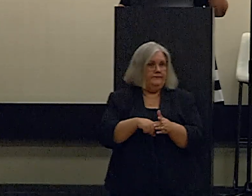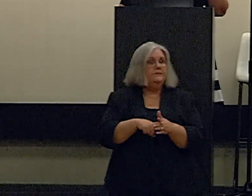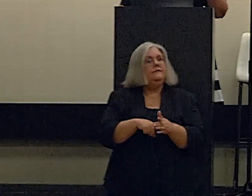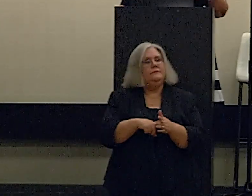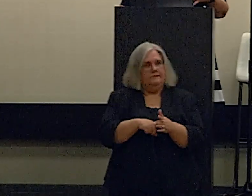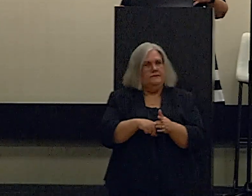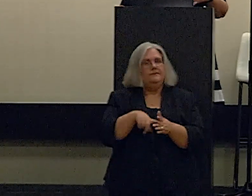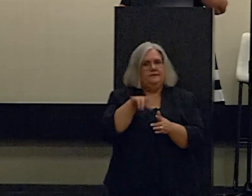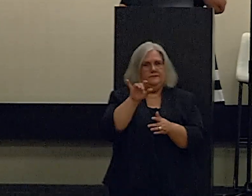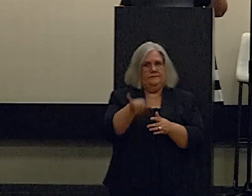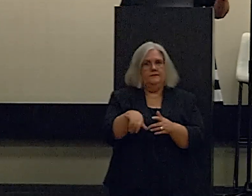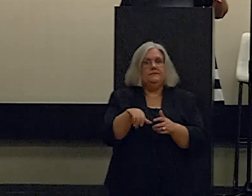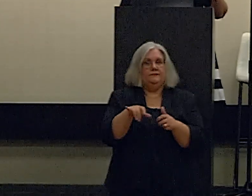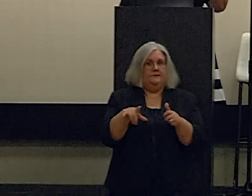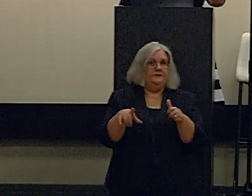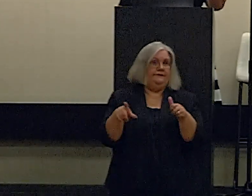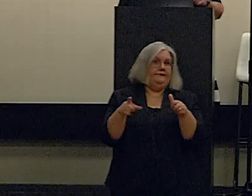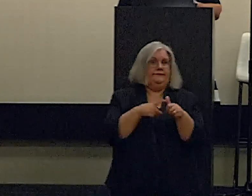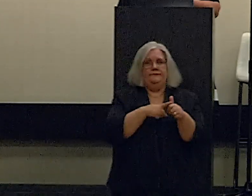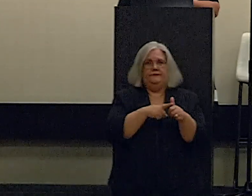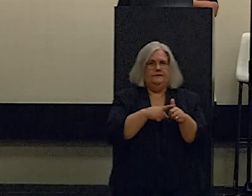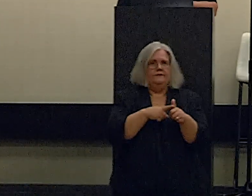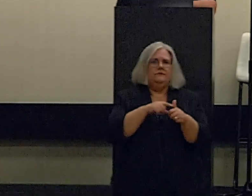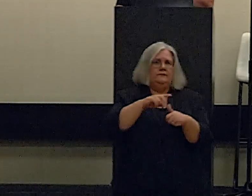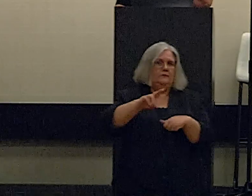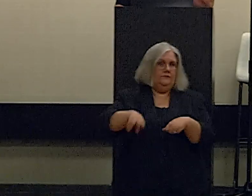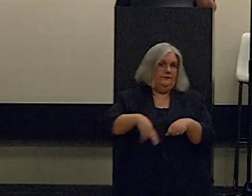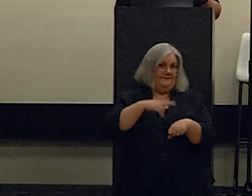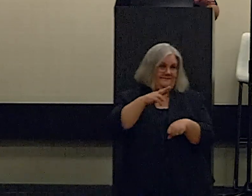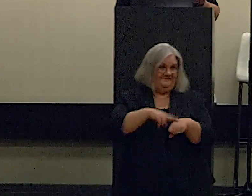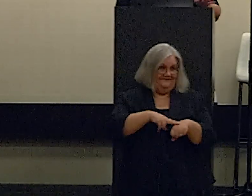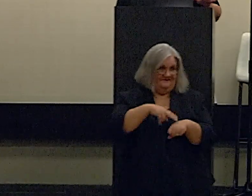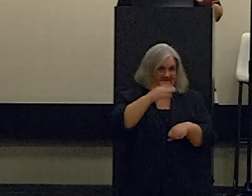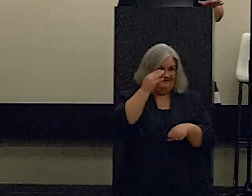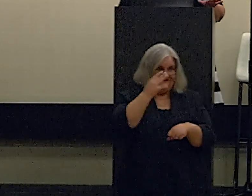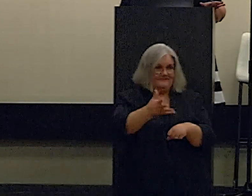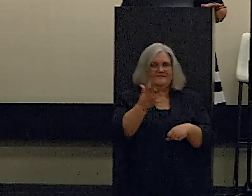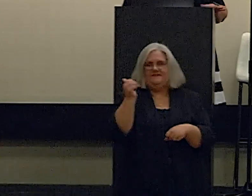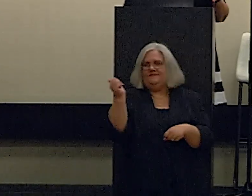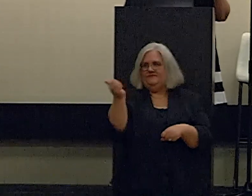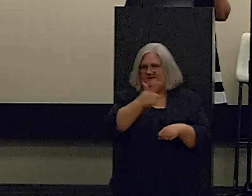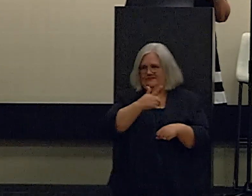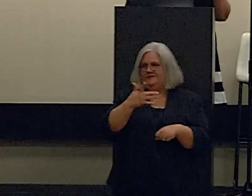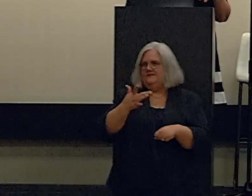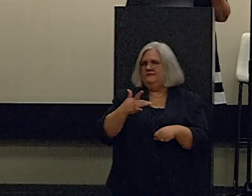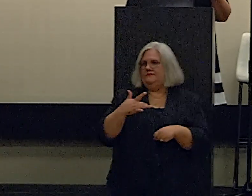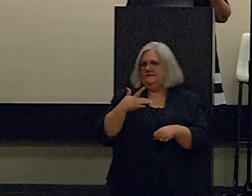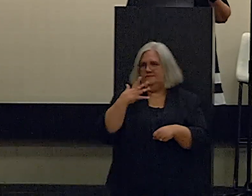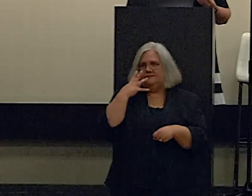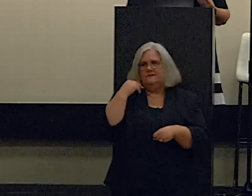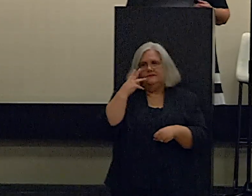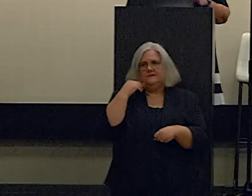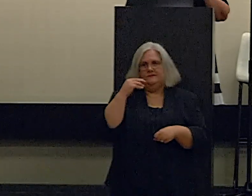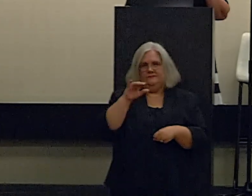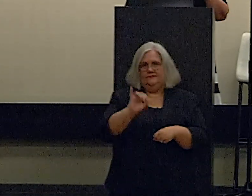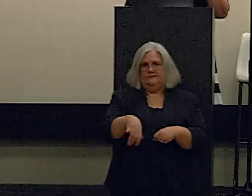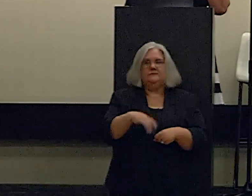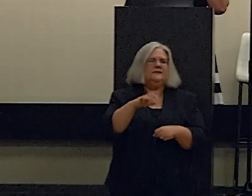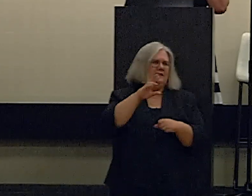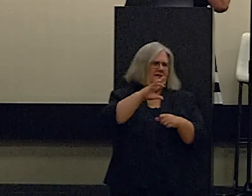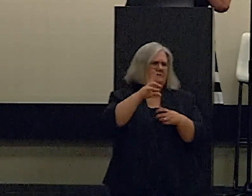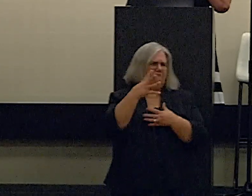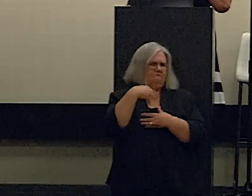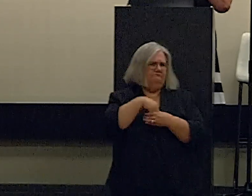That's, first and foremost, normal. Everyone is going to experience that. That is part of being human.